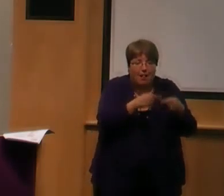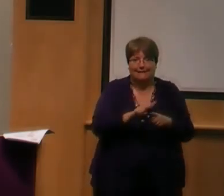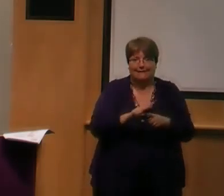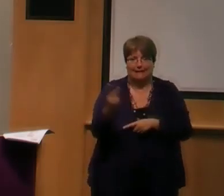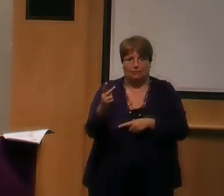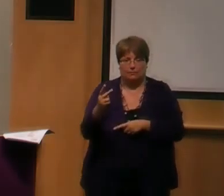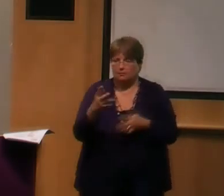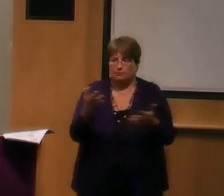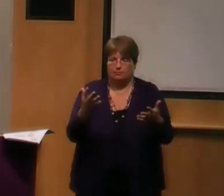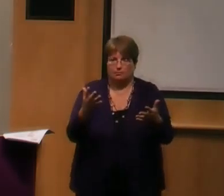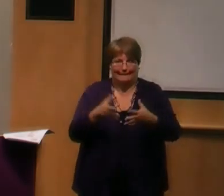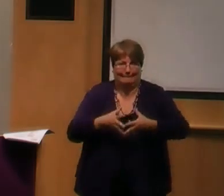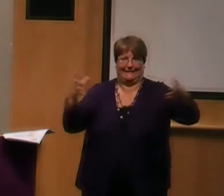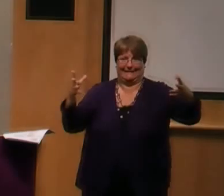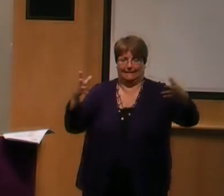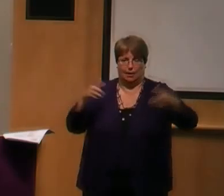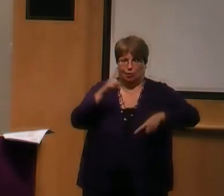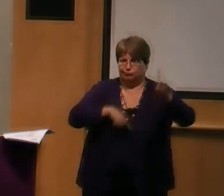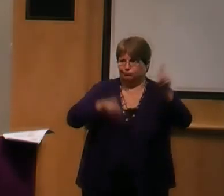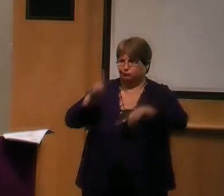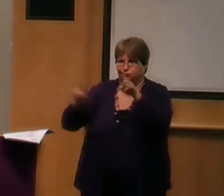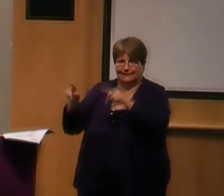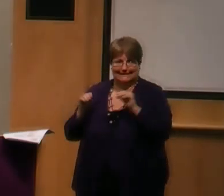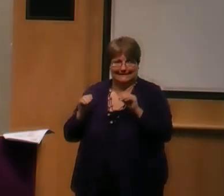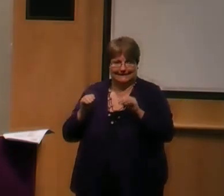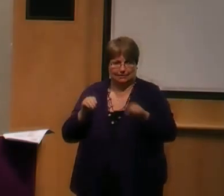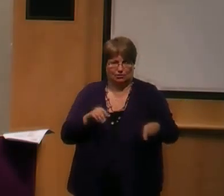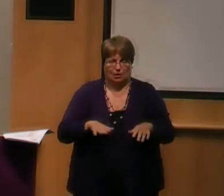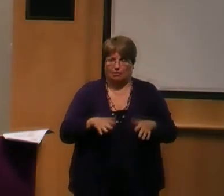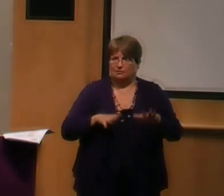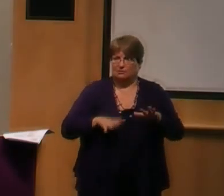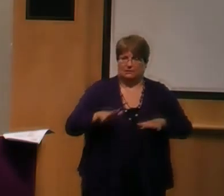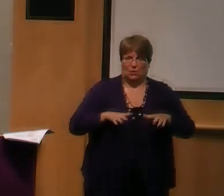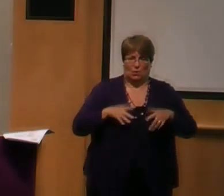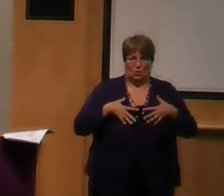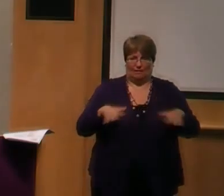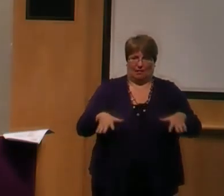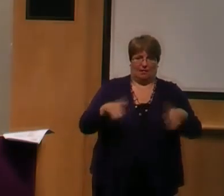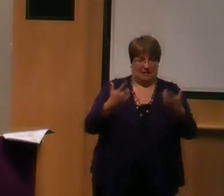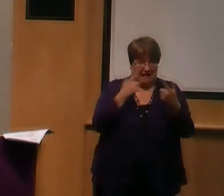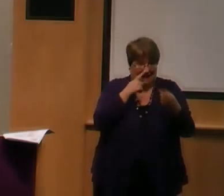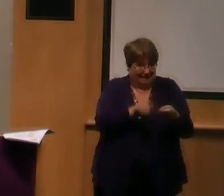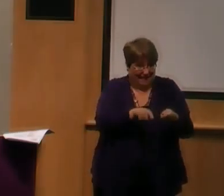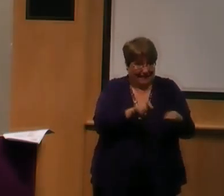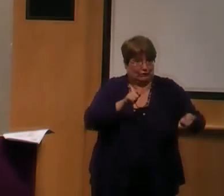room, same friends. Moving into secondary school is a massive transition. Teachers, classrooms,